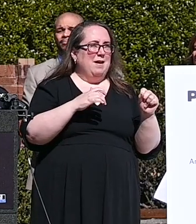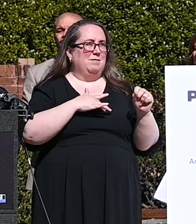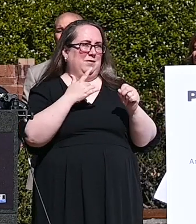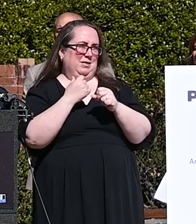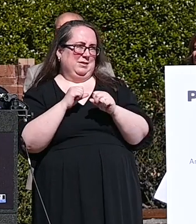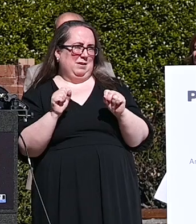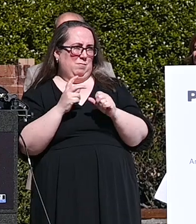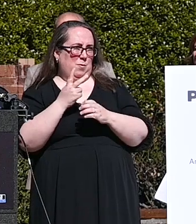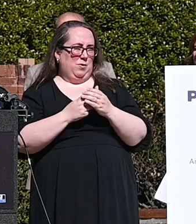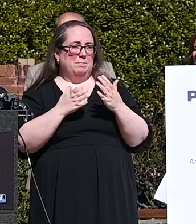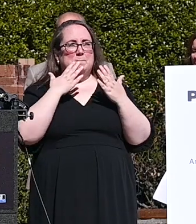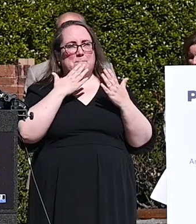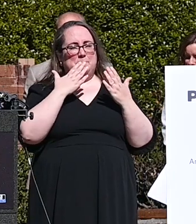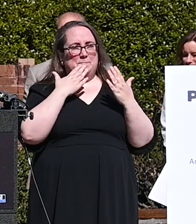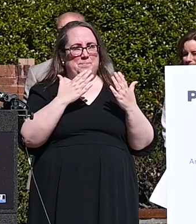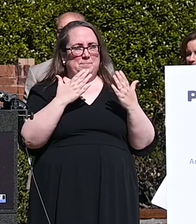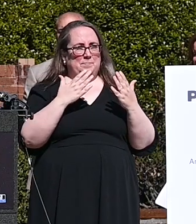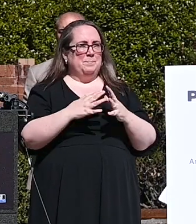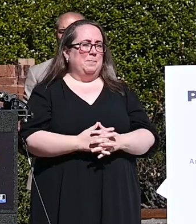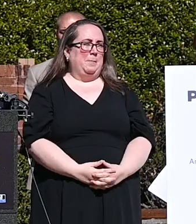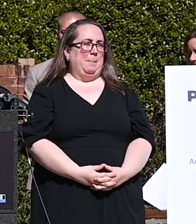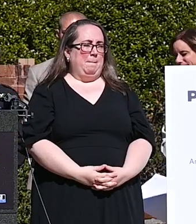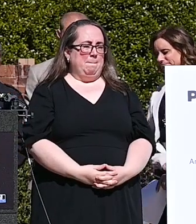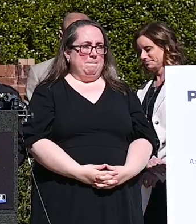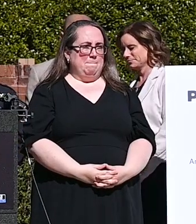safe. Thank you.